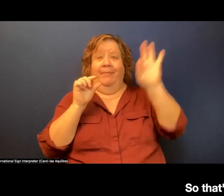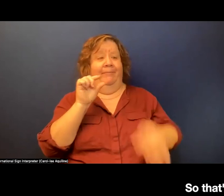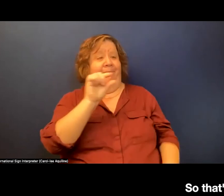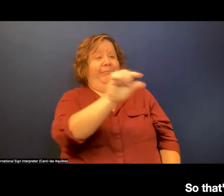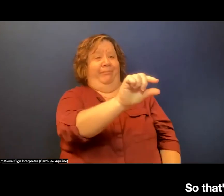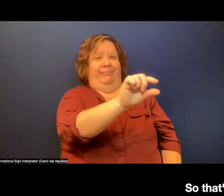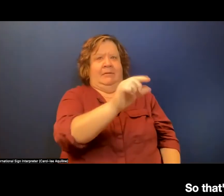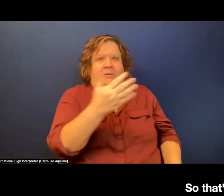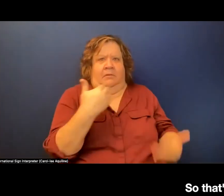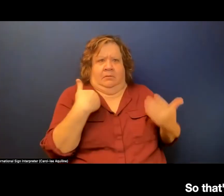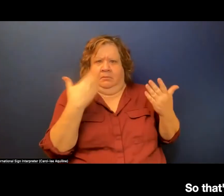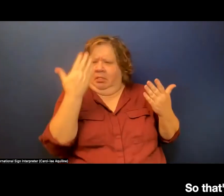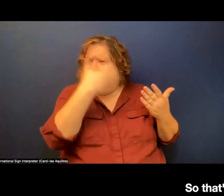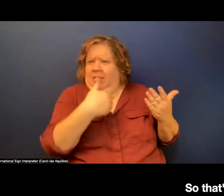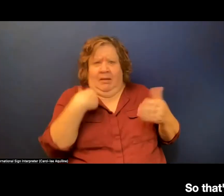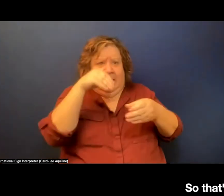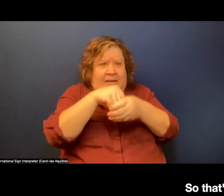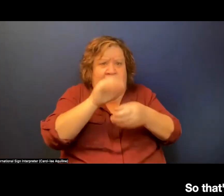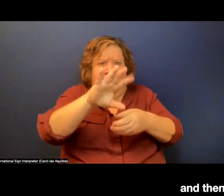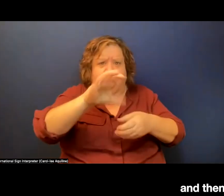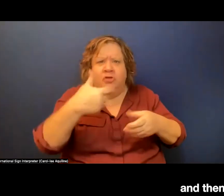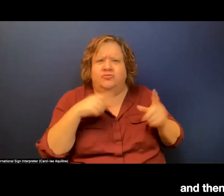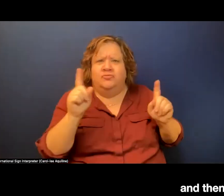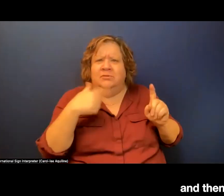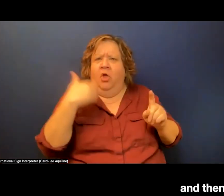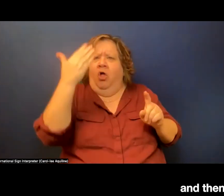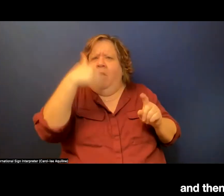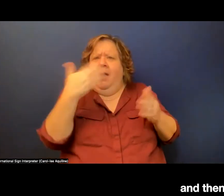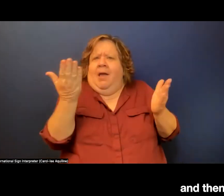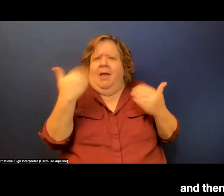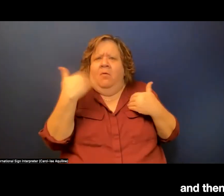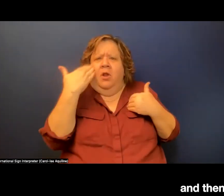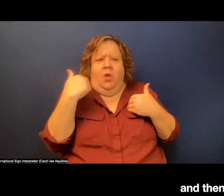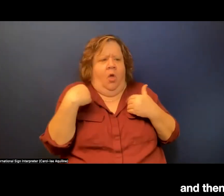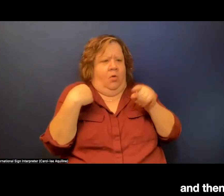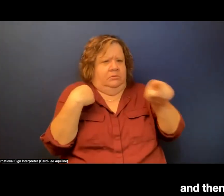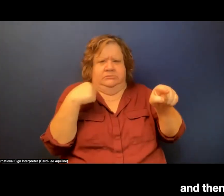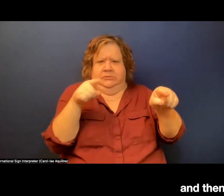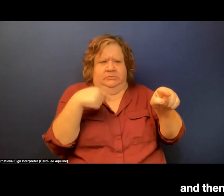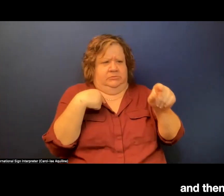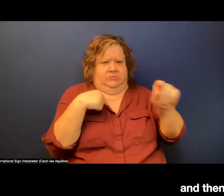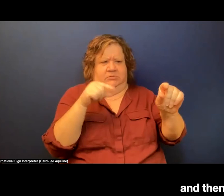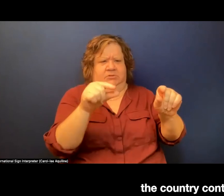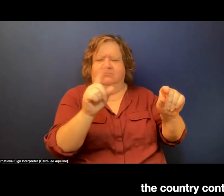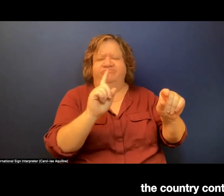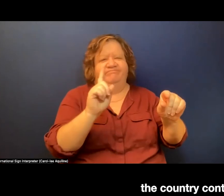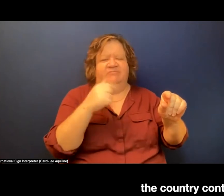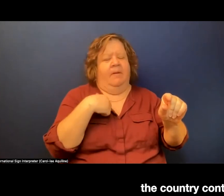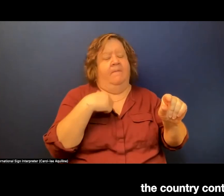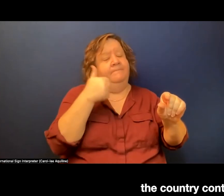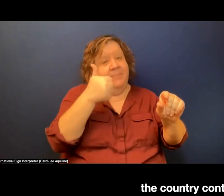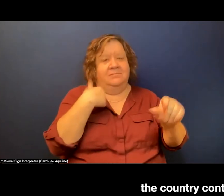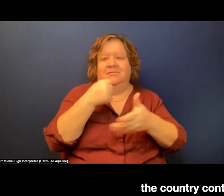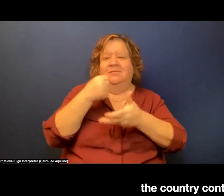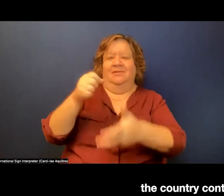that's exactly why we fund through the Disability Rights Fund, and they're the better place to